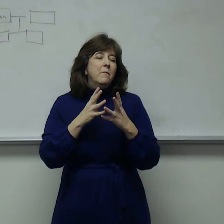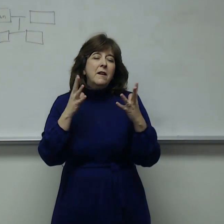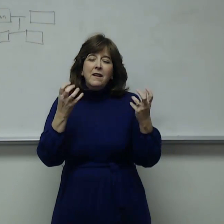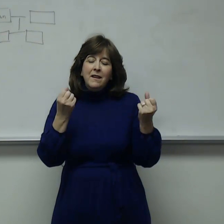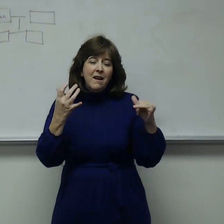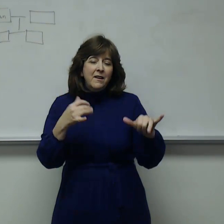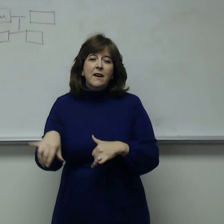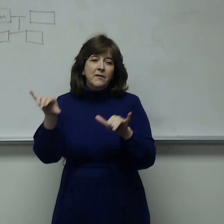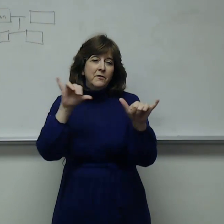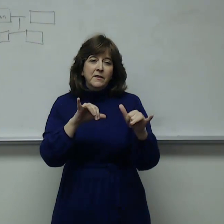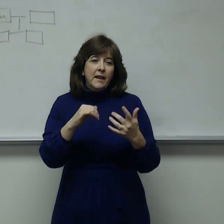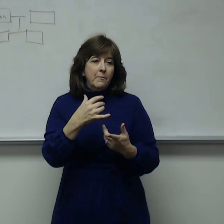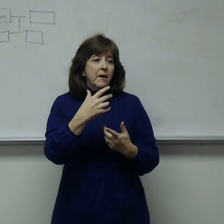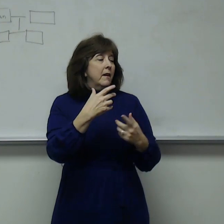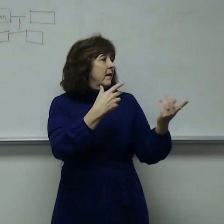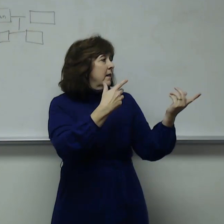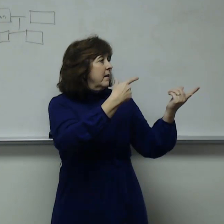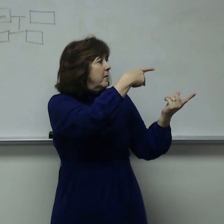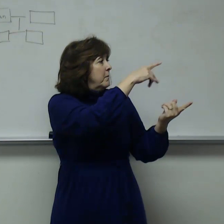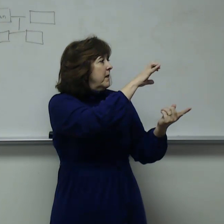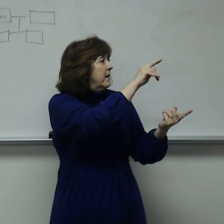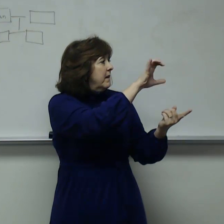a lot of signs are the same.